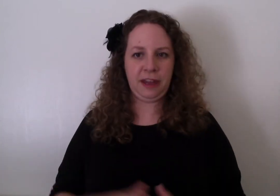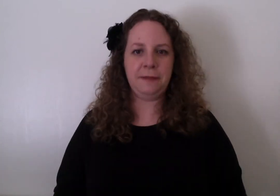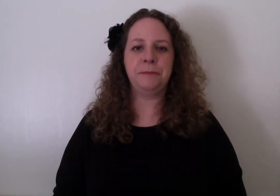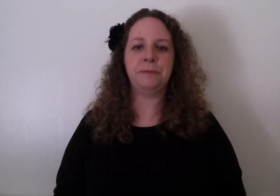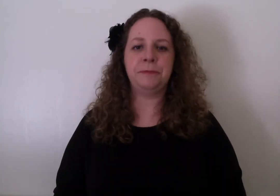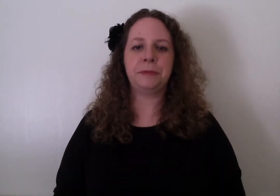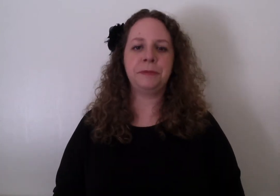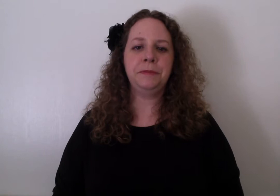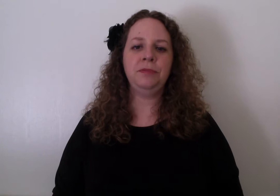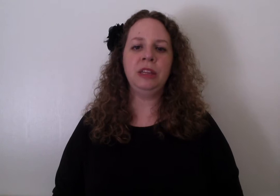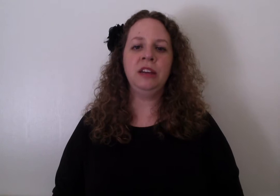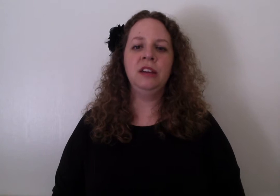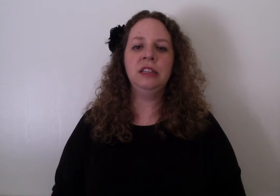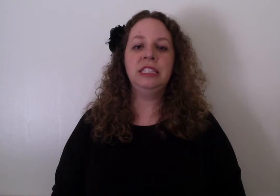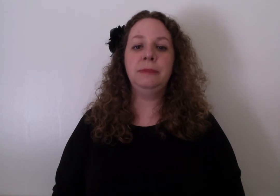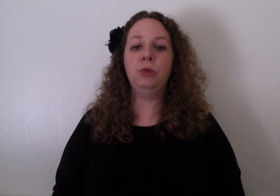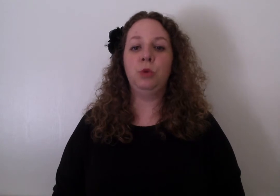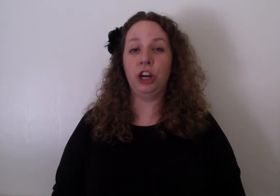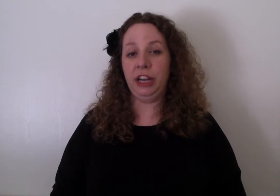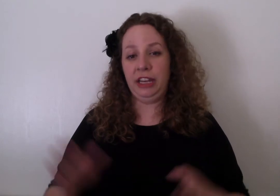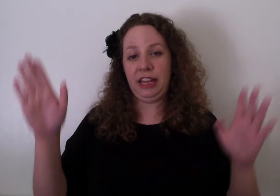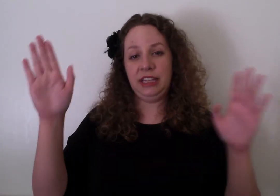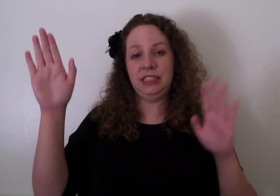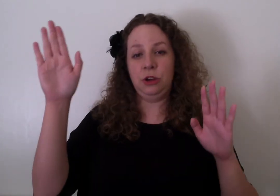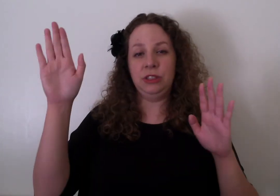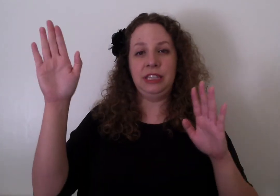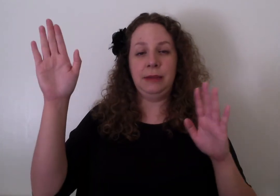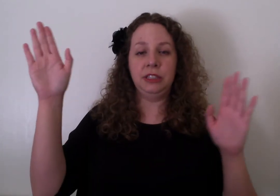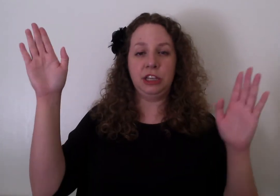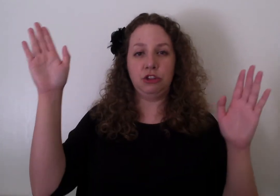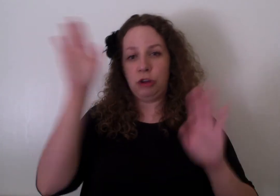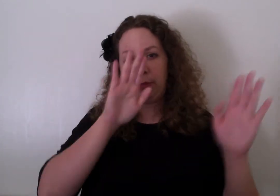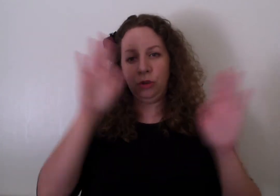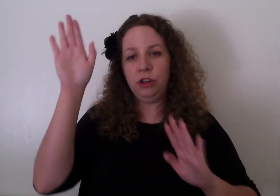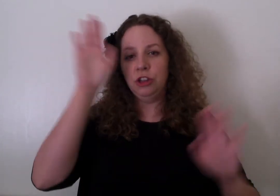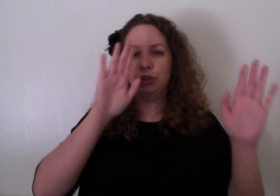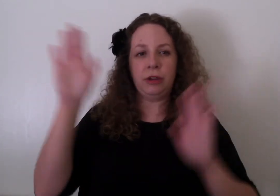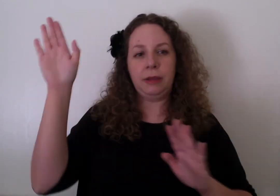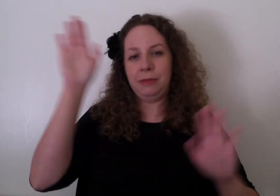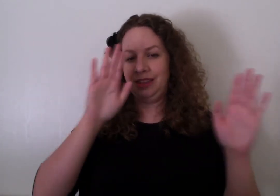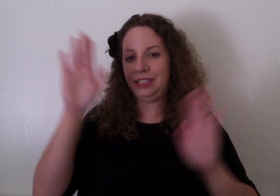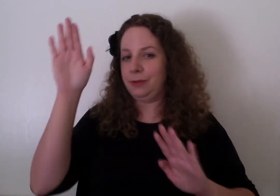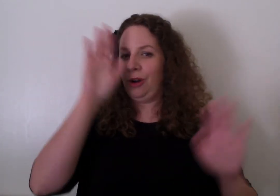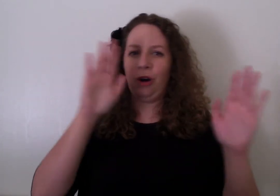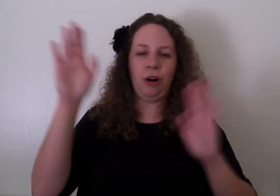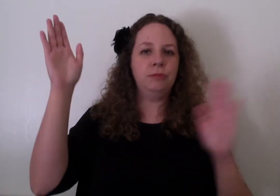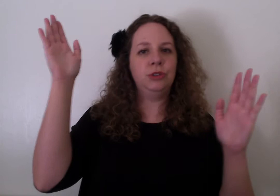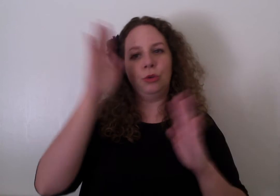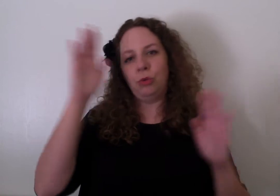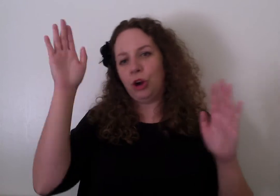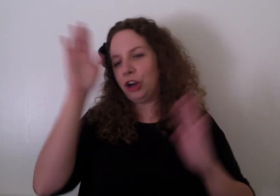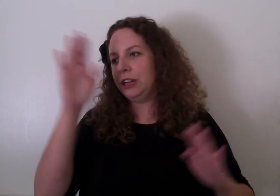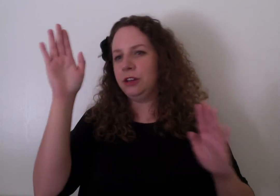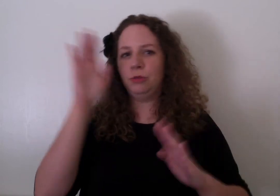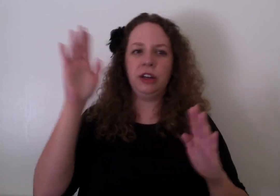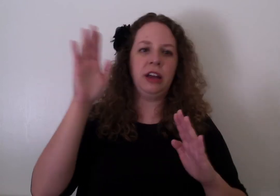okay? To be worried, okay? So same as like trouble. So it can be this way. Oh, I'm so worried. I've